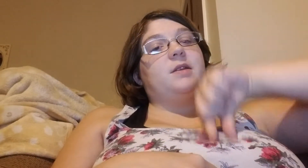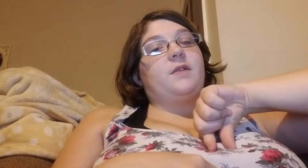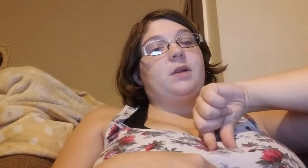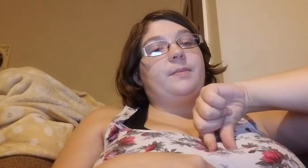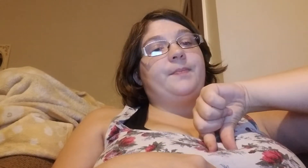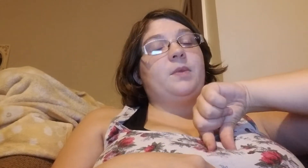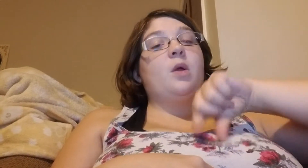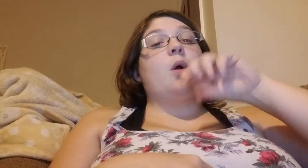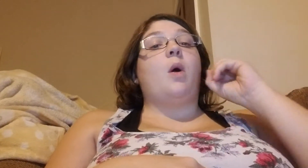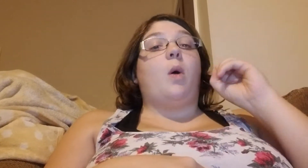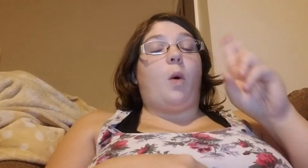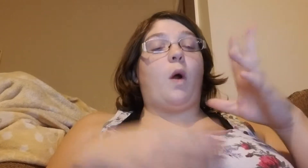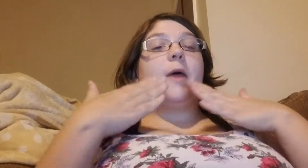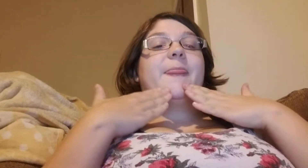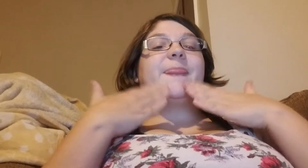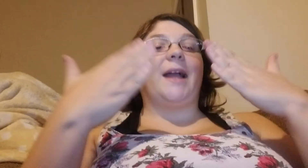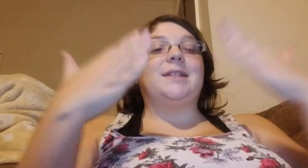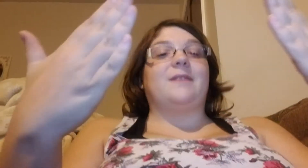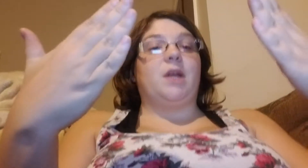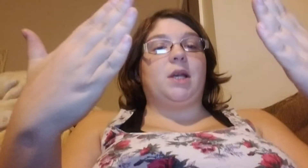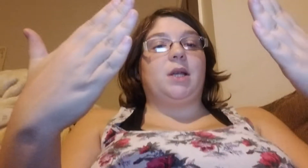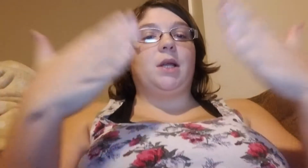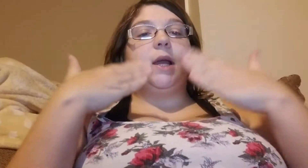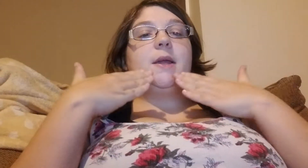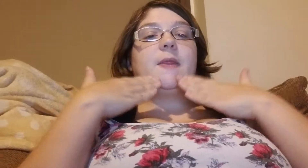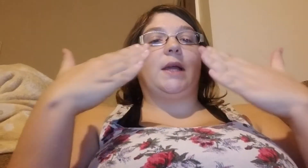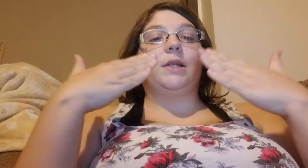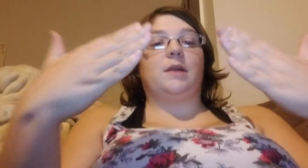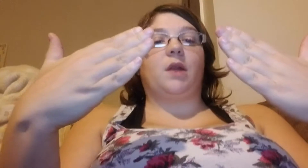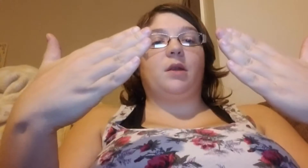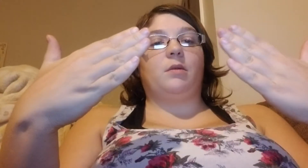Thanksgiving. Or Thanksgiving. Thanksgiving.